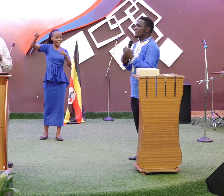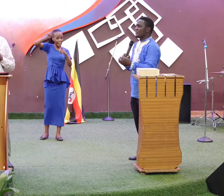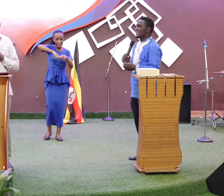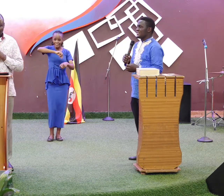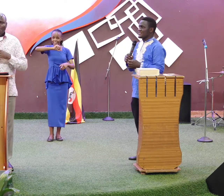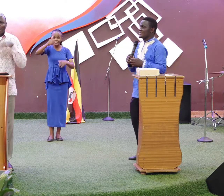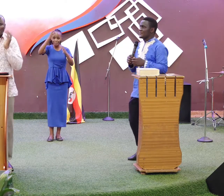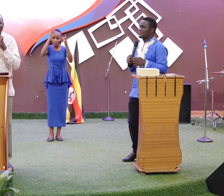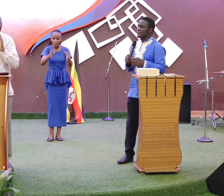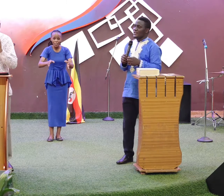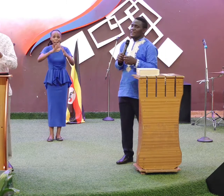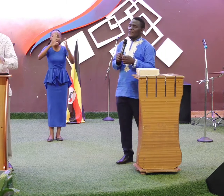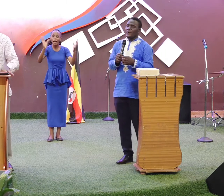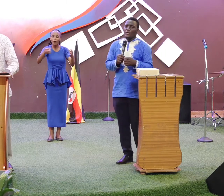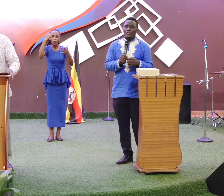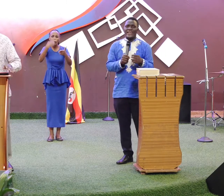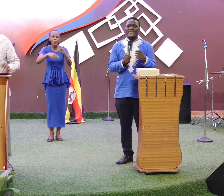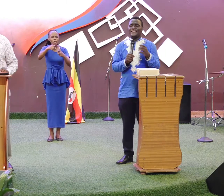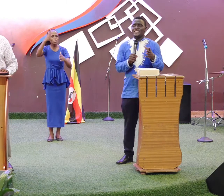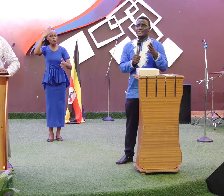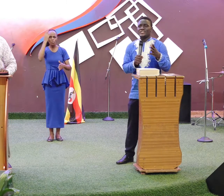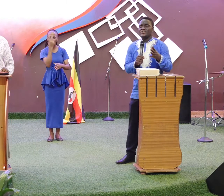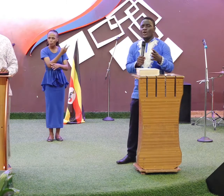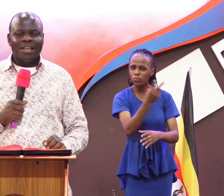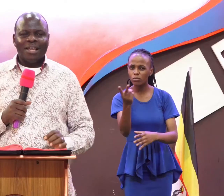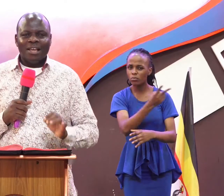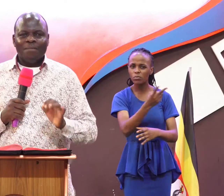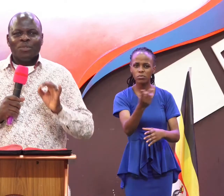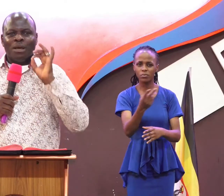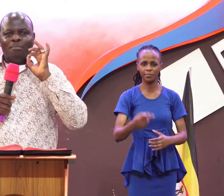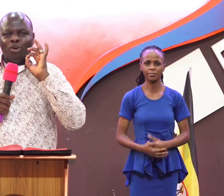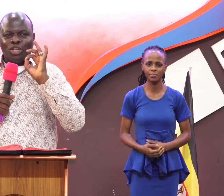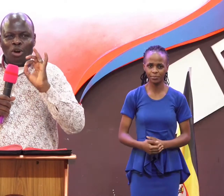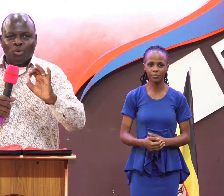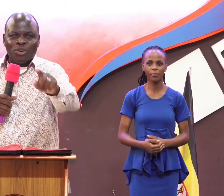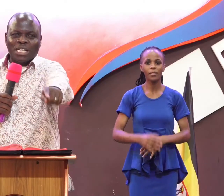Give me more things. What other things do you know that there are two?